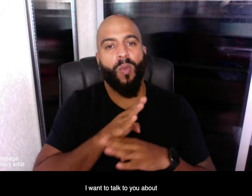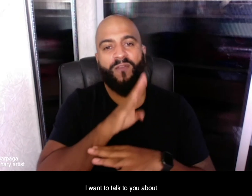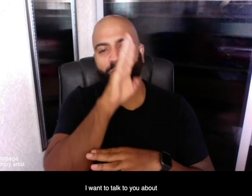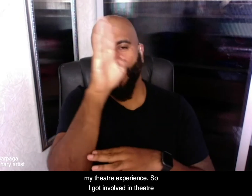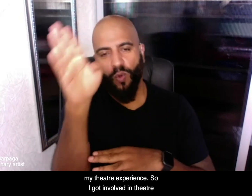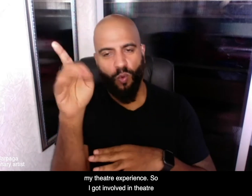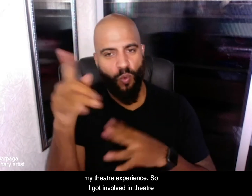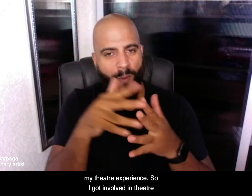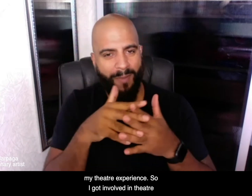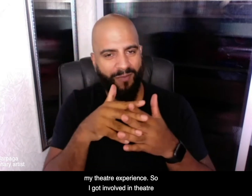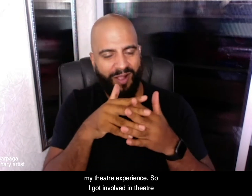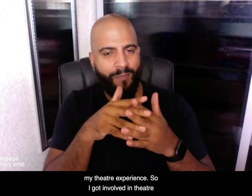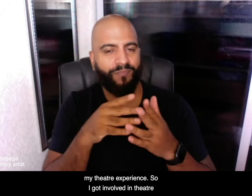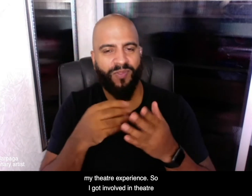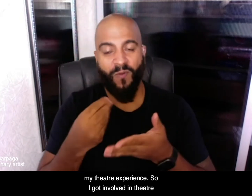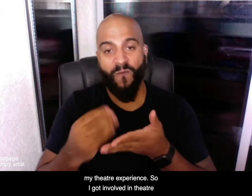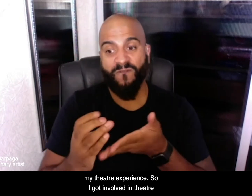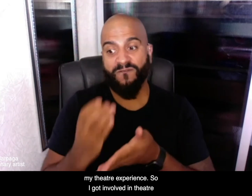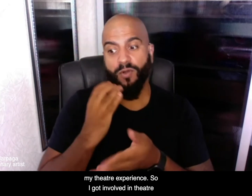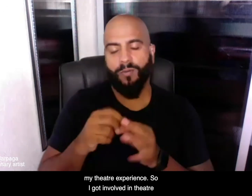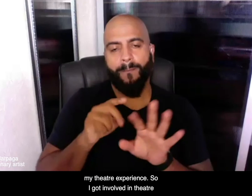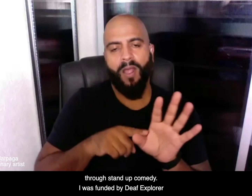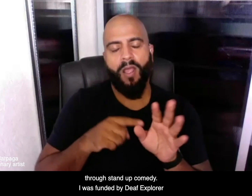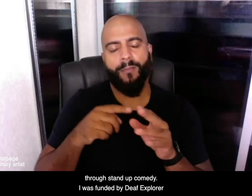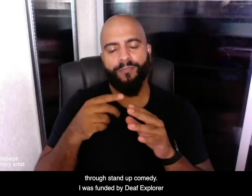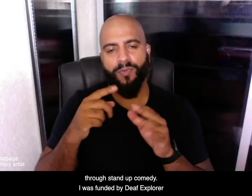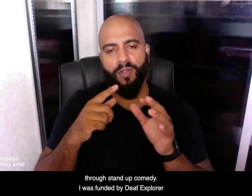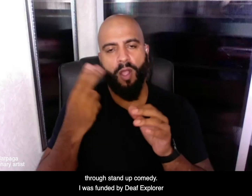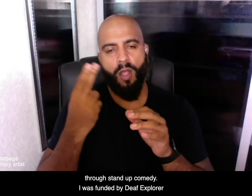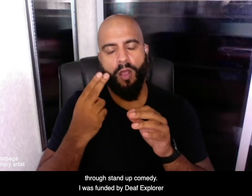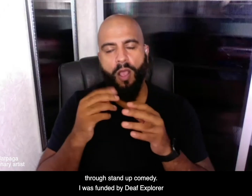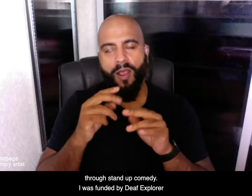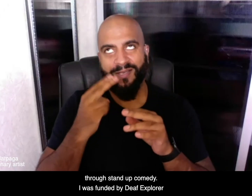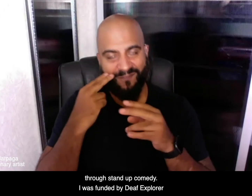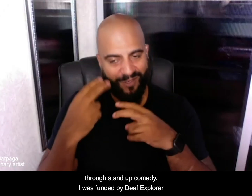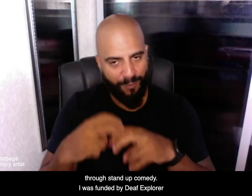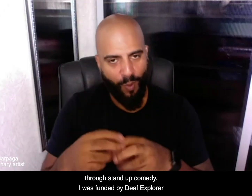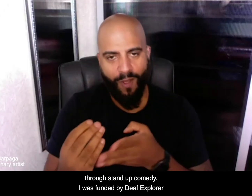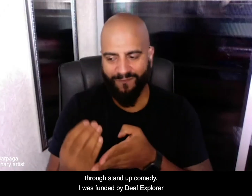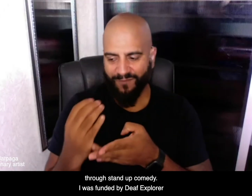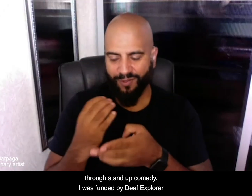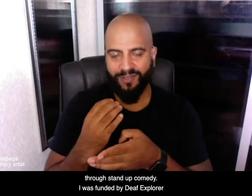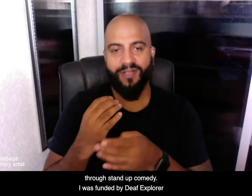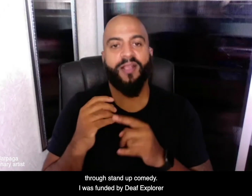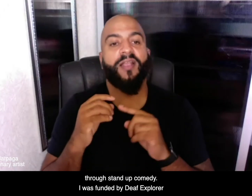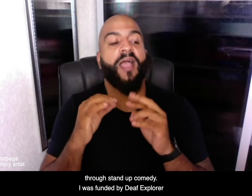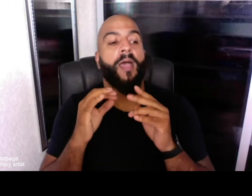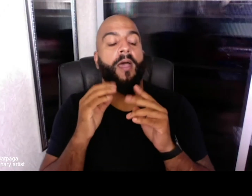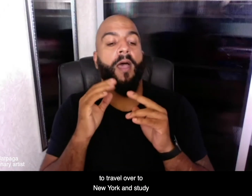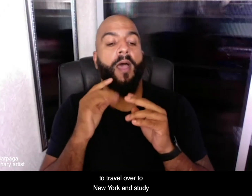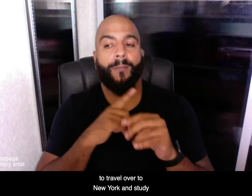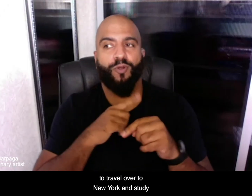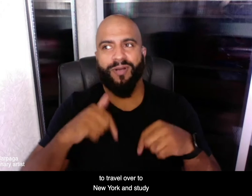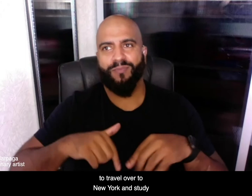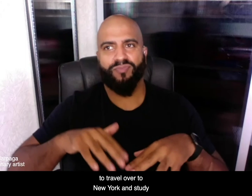my theatre experience. So I got involved in theatre through stand-up comedy. I was funded by Deaf Explorer